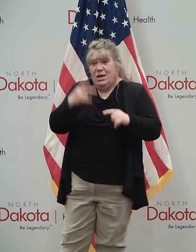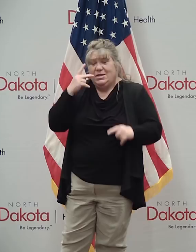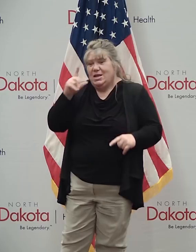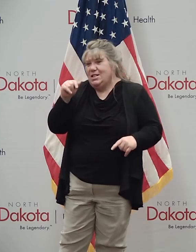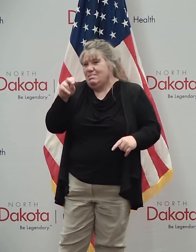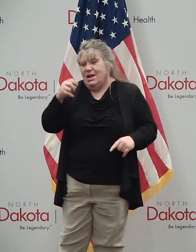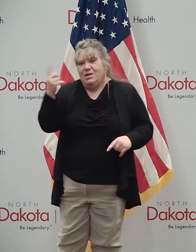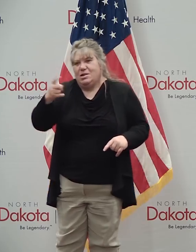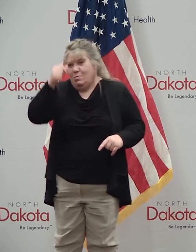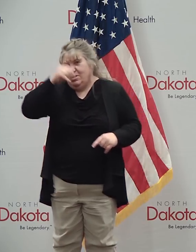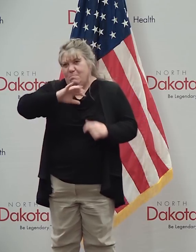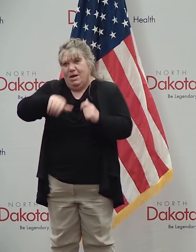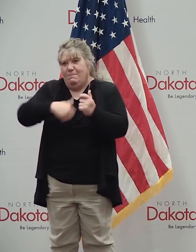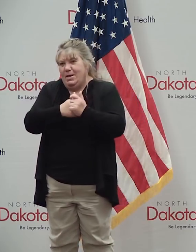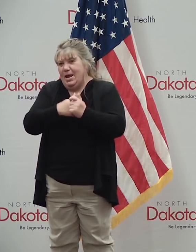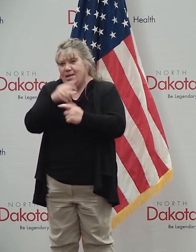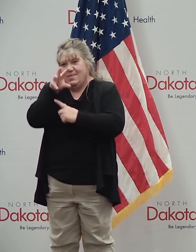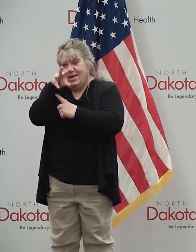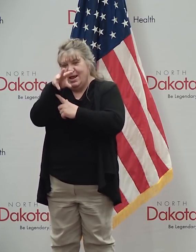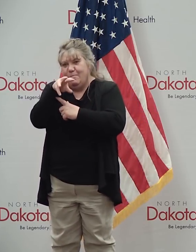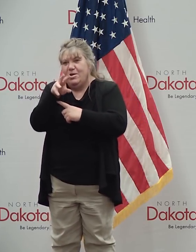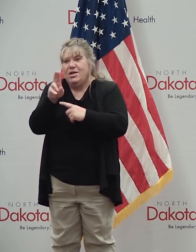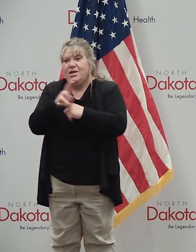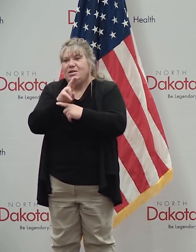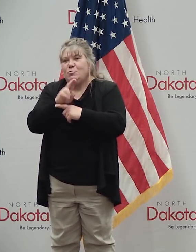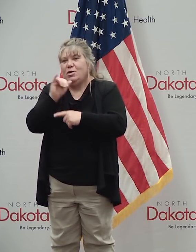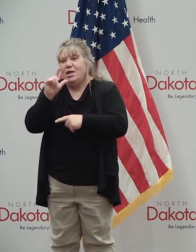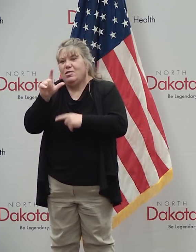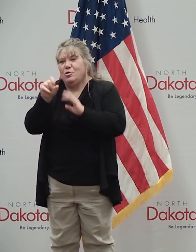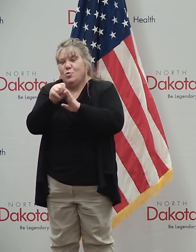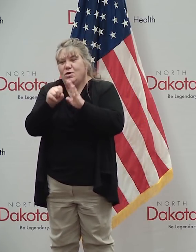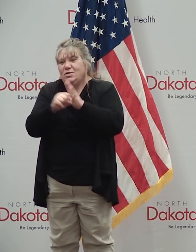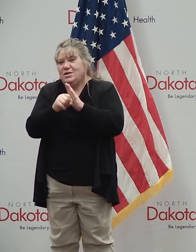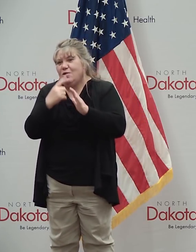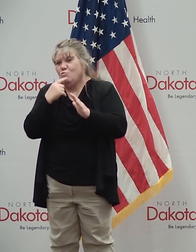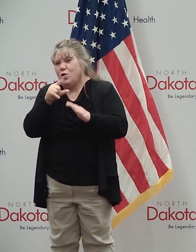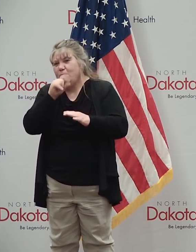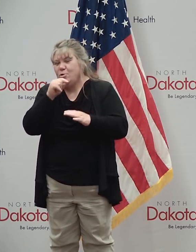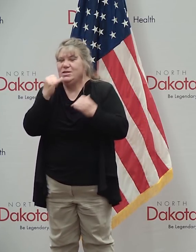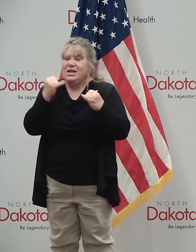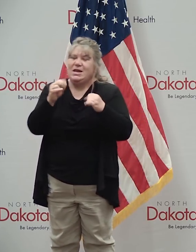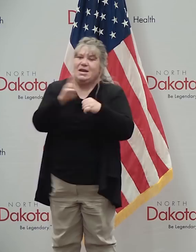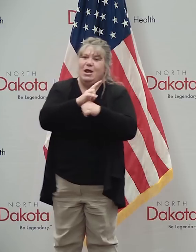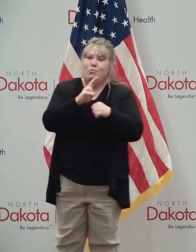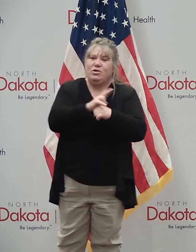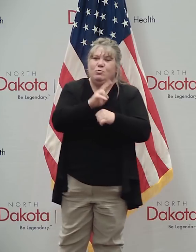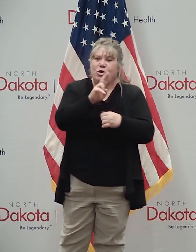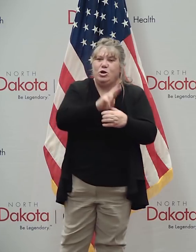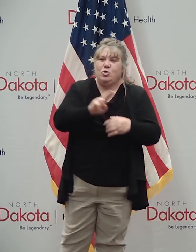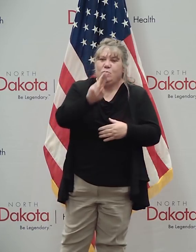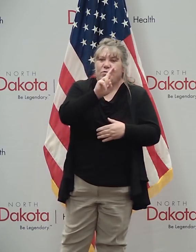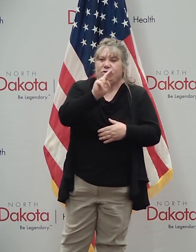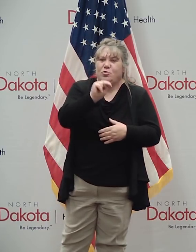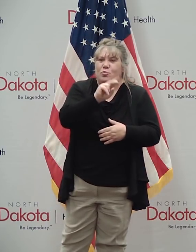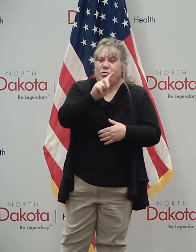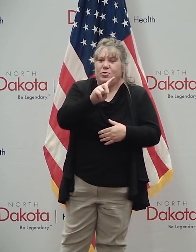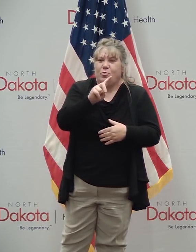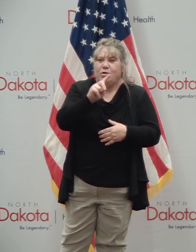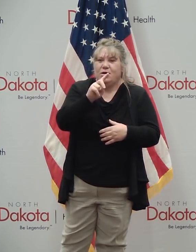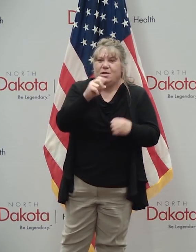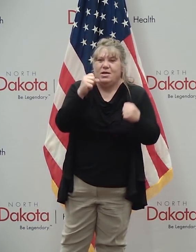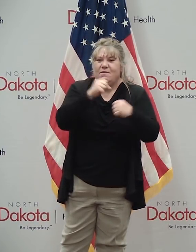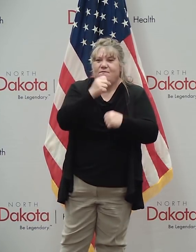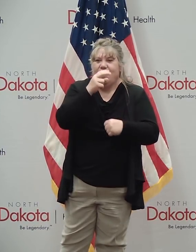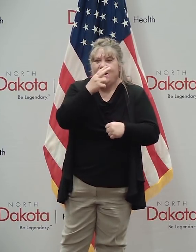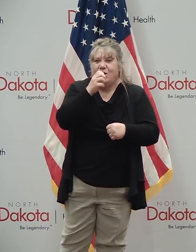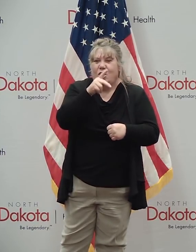always the man behind the camera. He was wearing an Illinois State Redbird shirt, and now he's wearing a University of North Dakota Fighting Hawks shirt. And